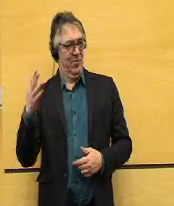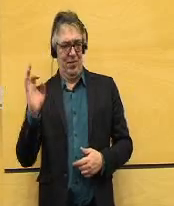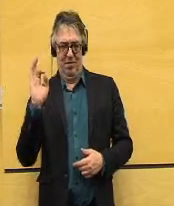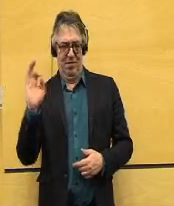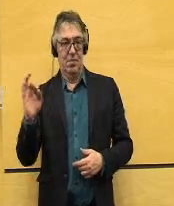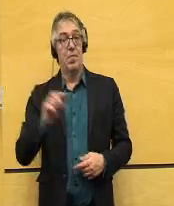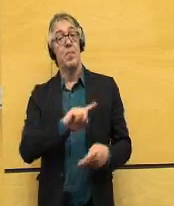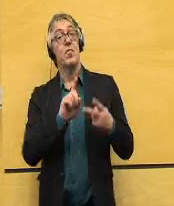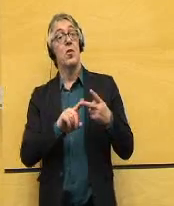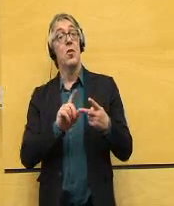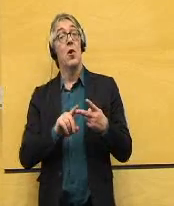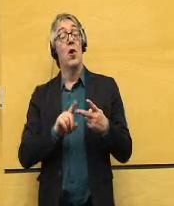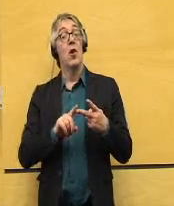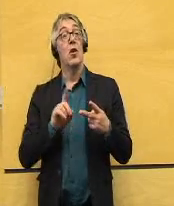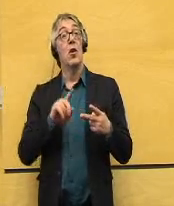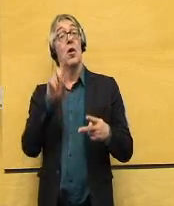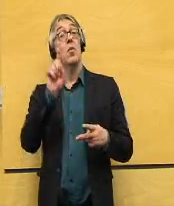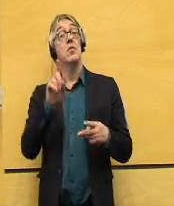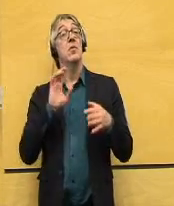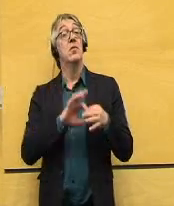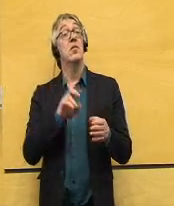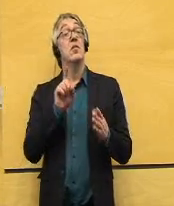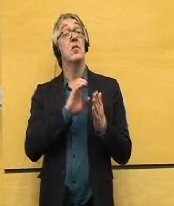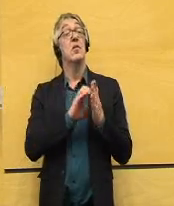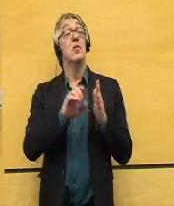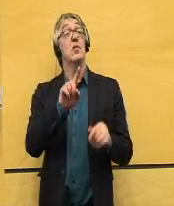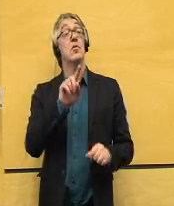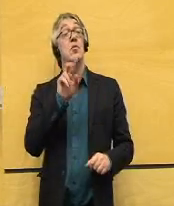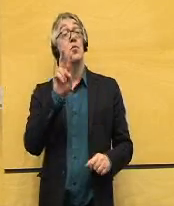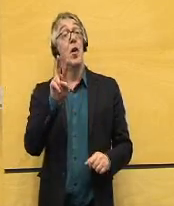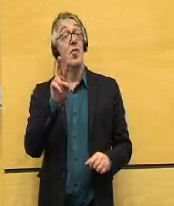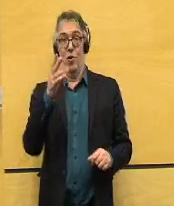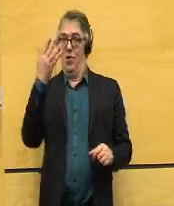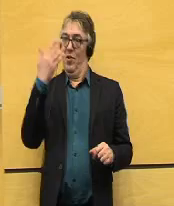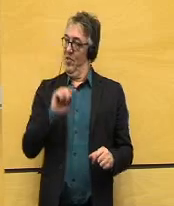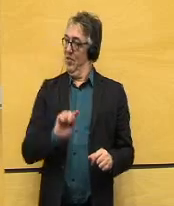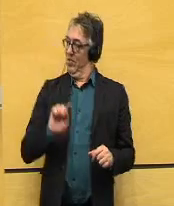other one on Article 12 was also touched on by